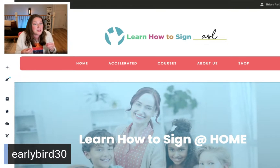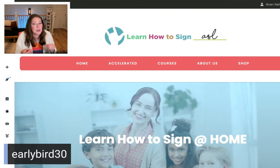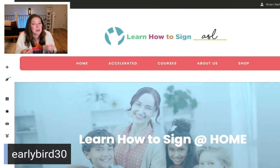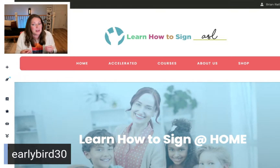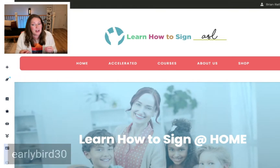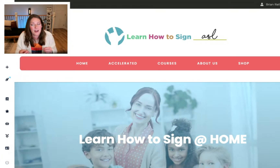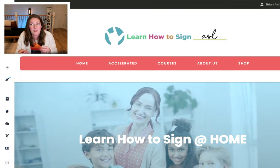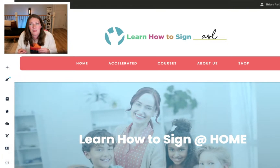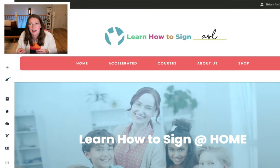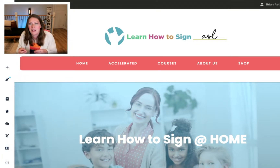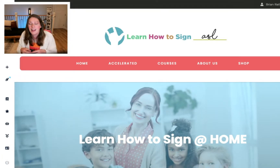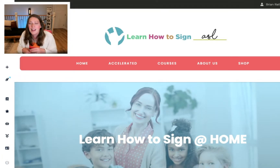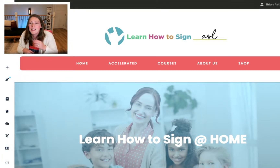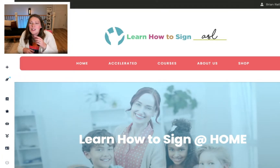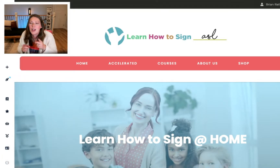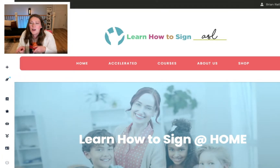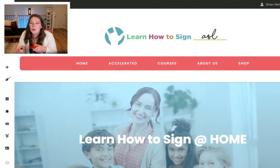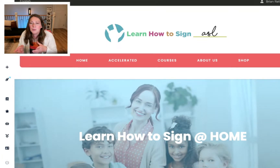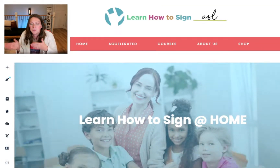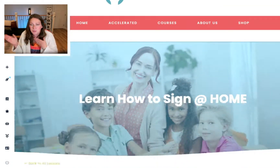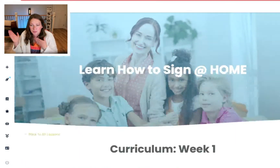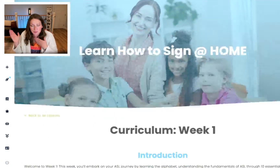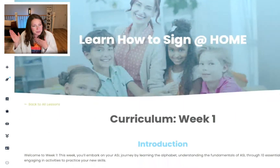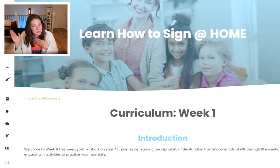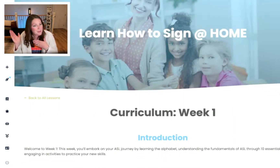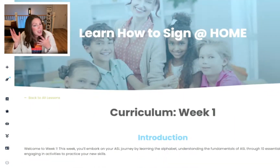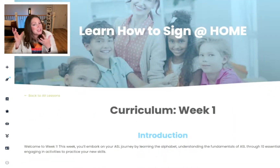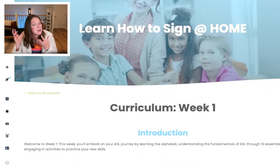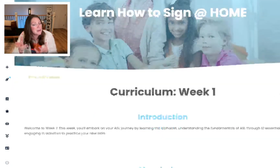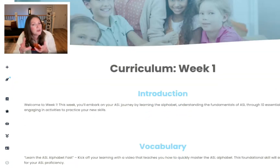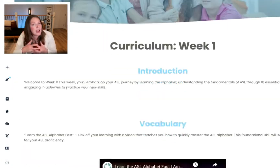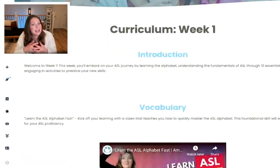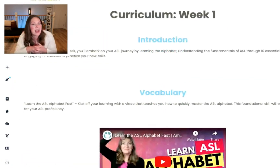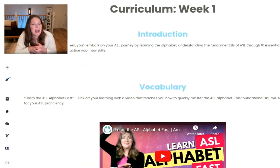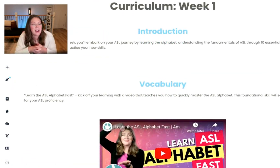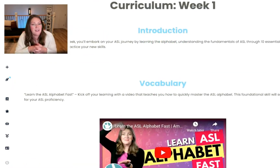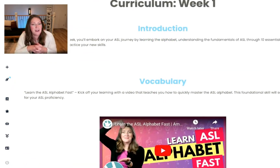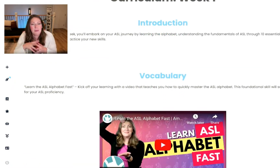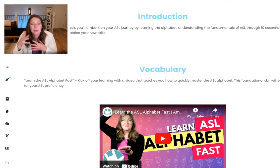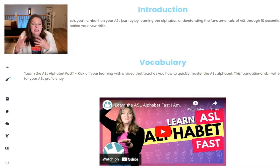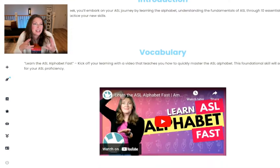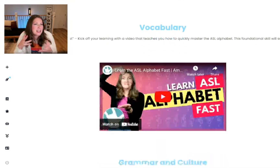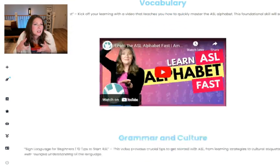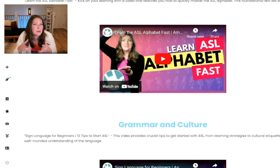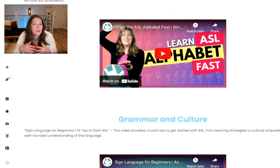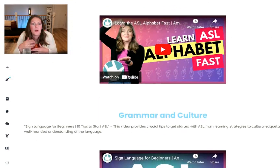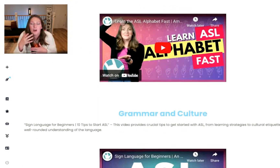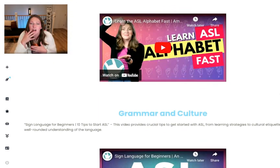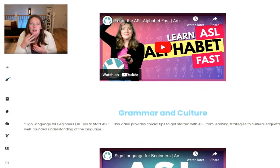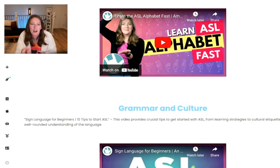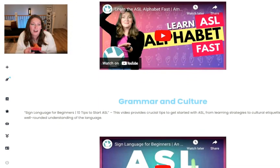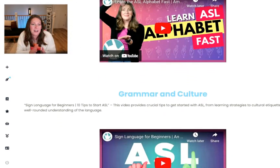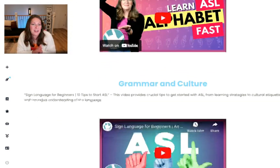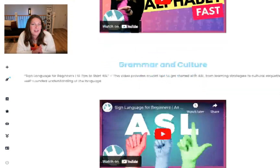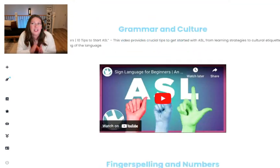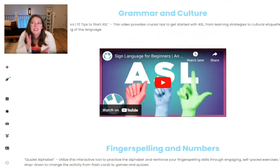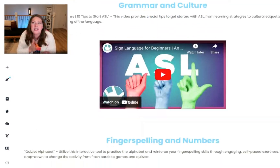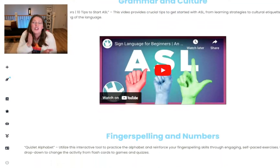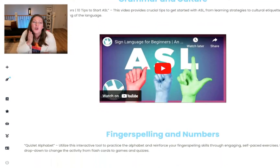really, really awesome about it. So some of you guys have maybe seen this before, are kind of interested. This is a